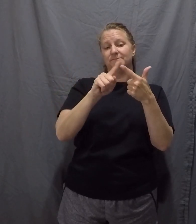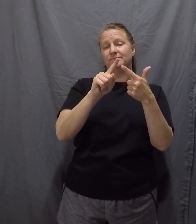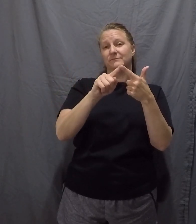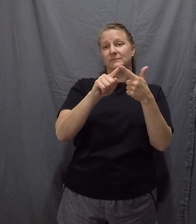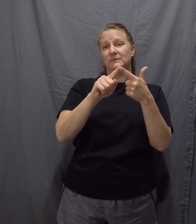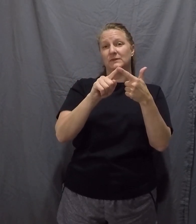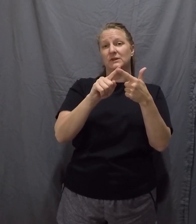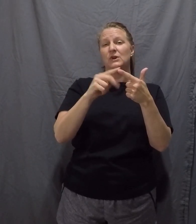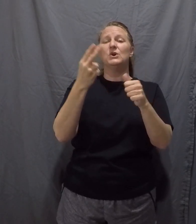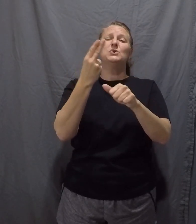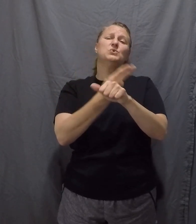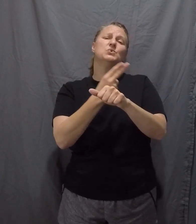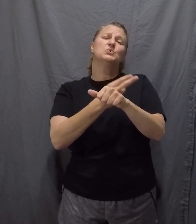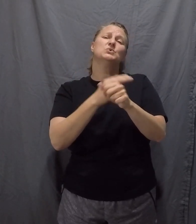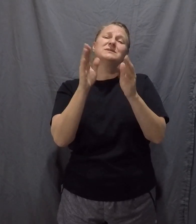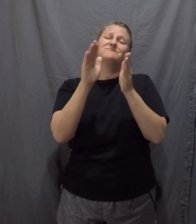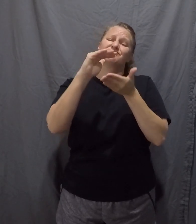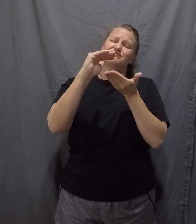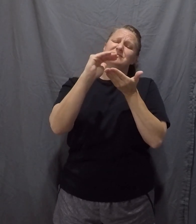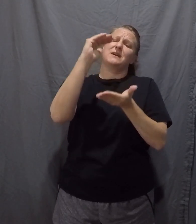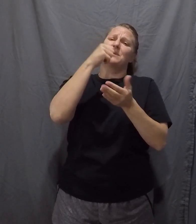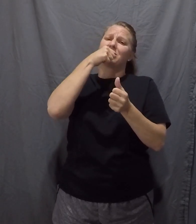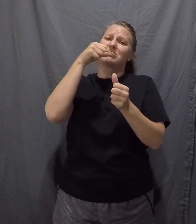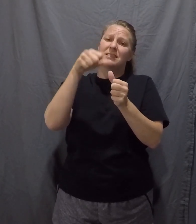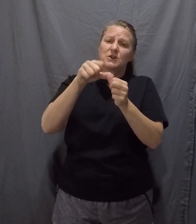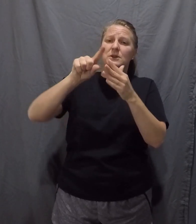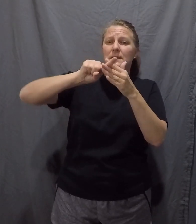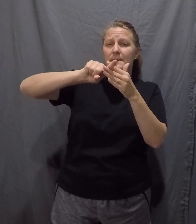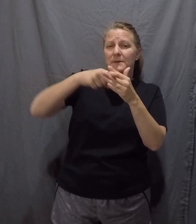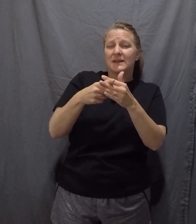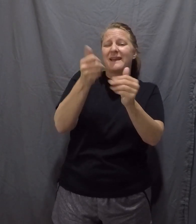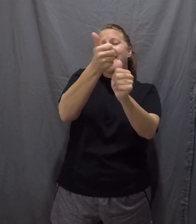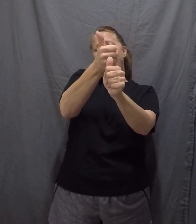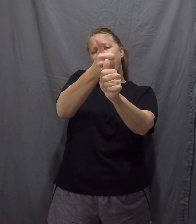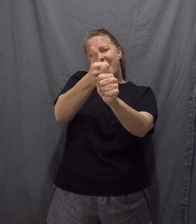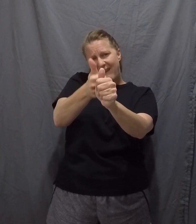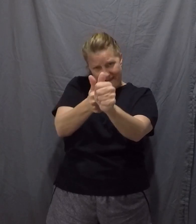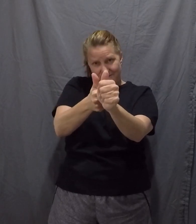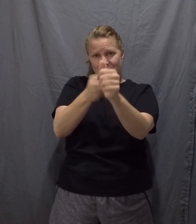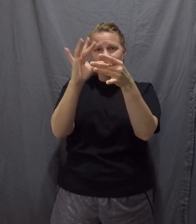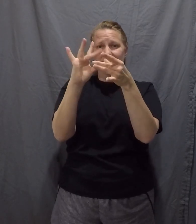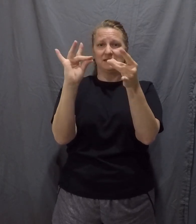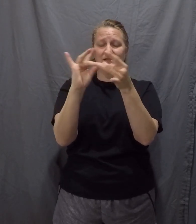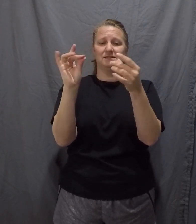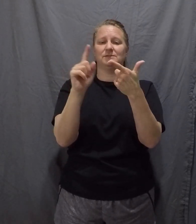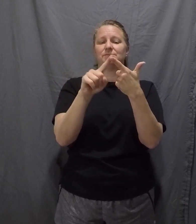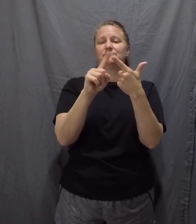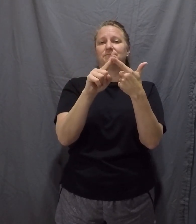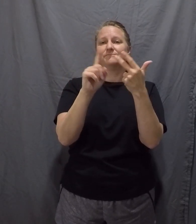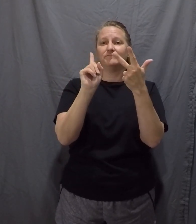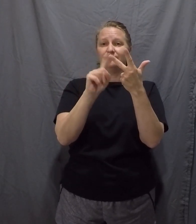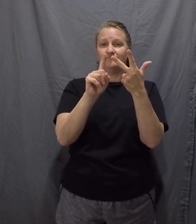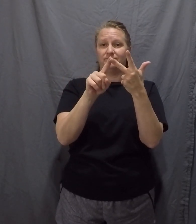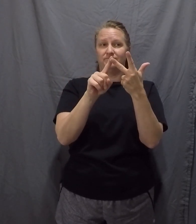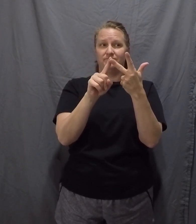use a capital letter at the beginning of every new sentence. Rule number 3, you're going to